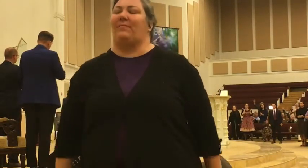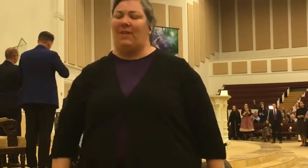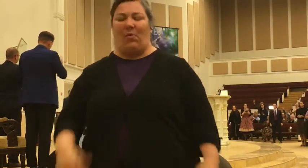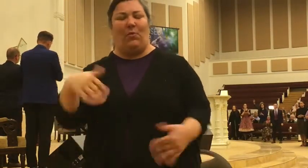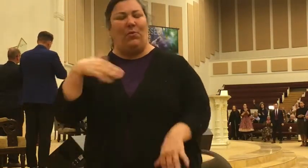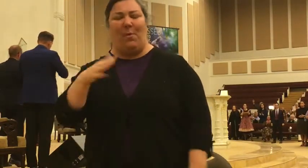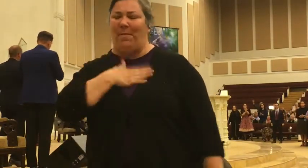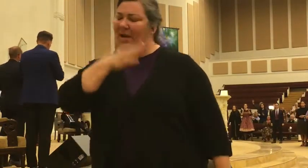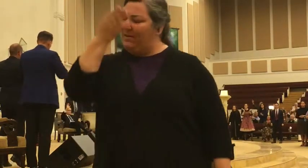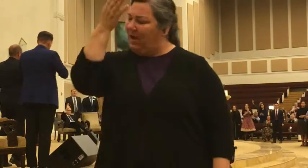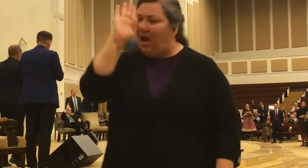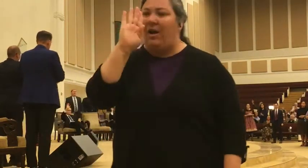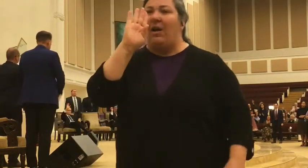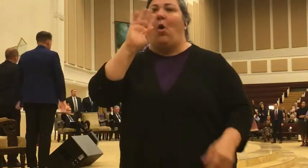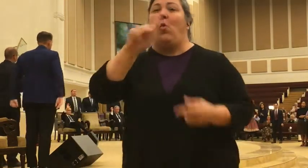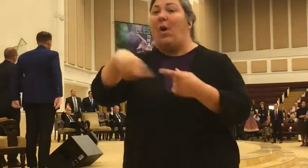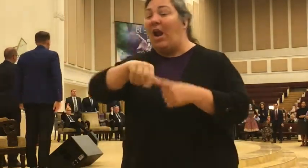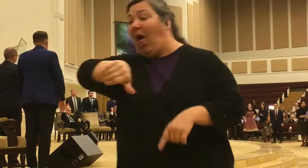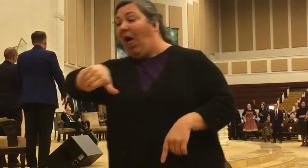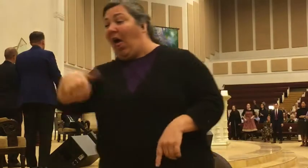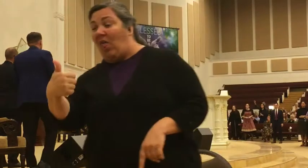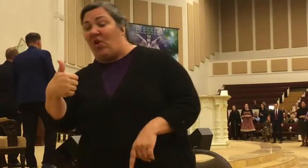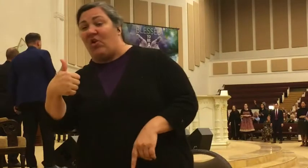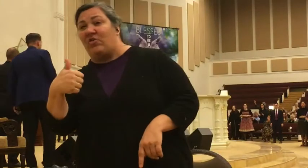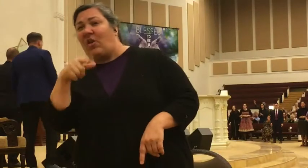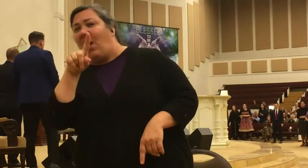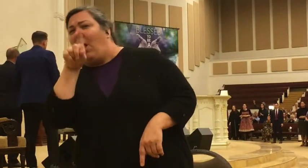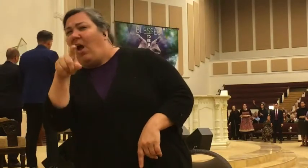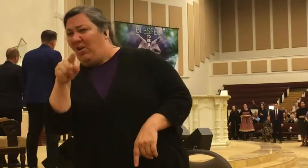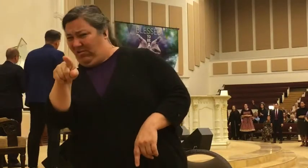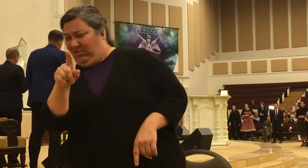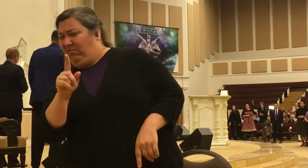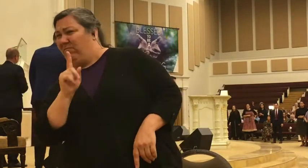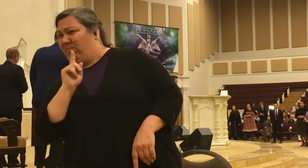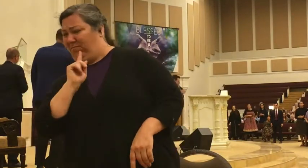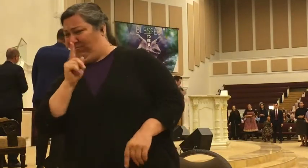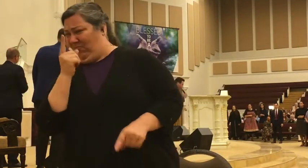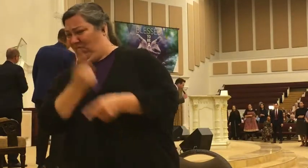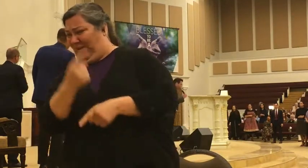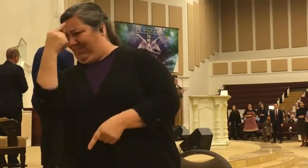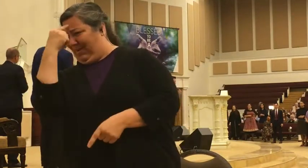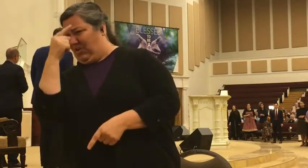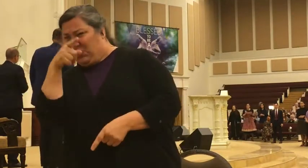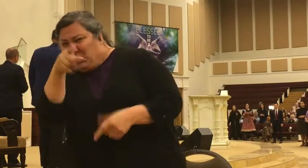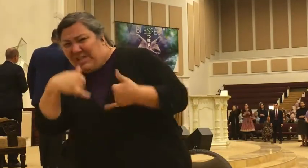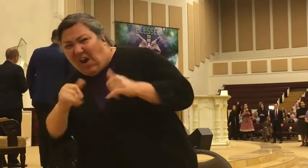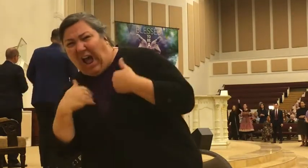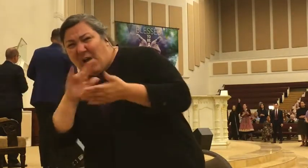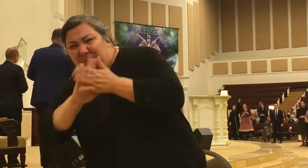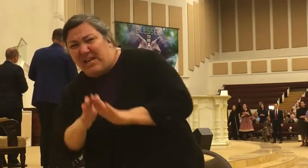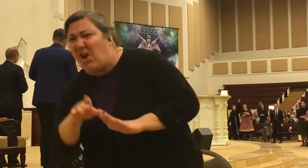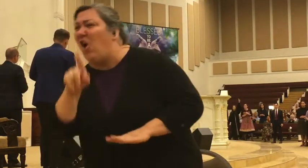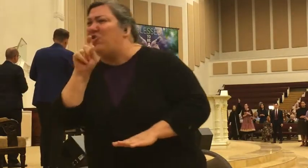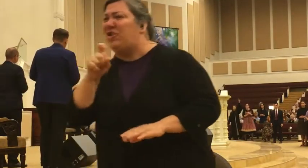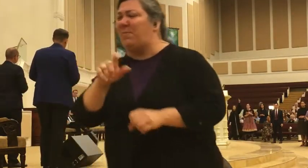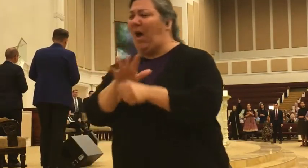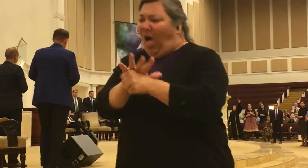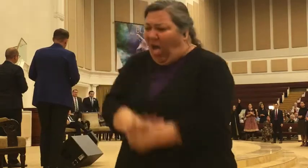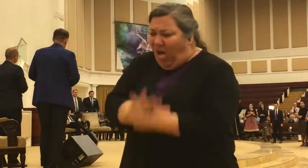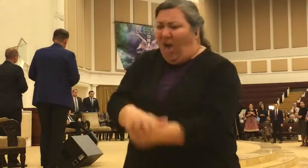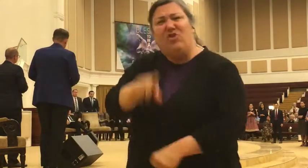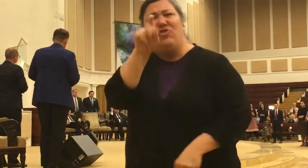Oh my God, when others call into question your sanity because you still have peace when you should have lost your peace a long